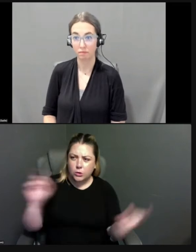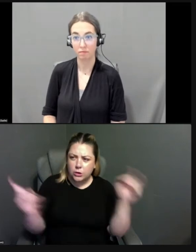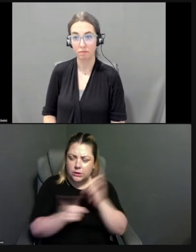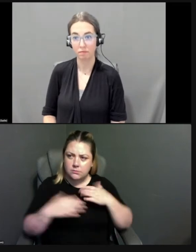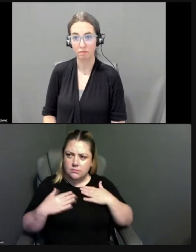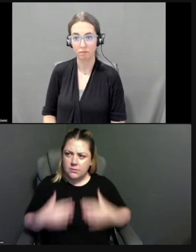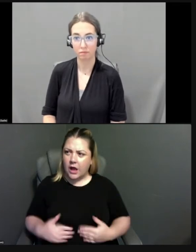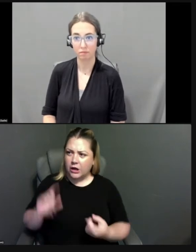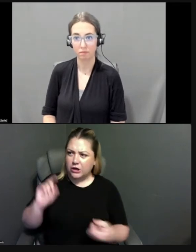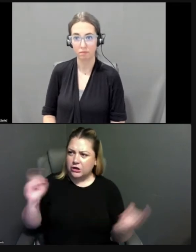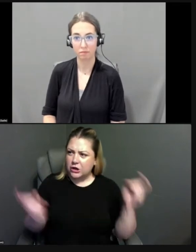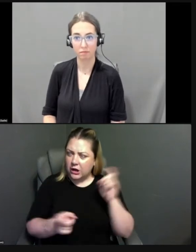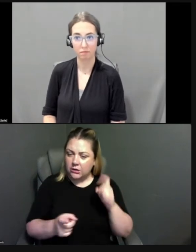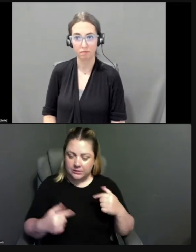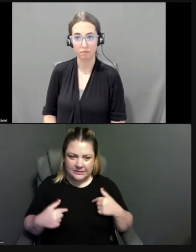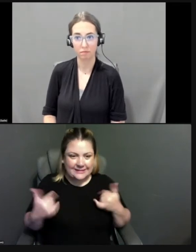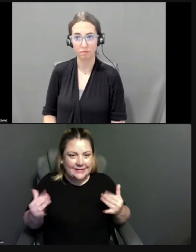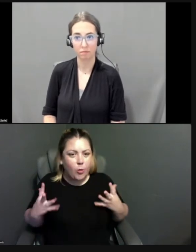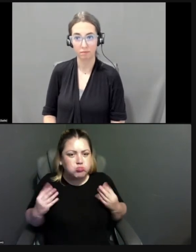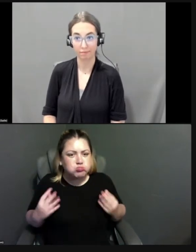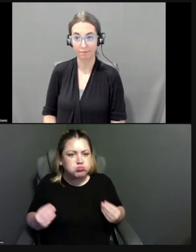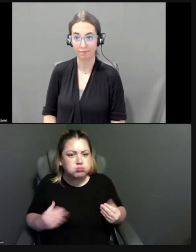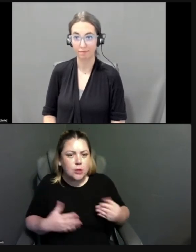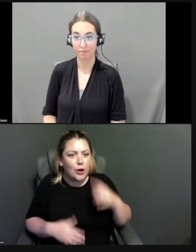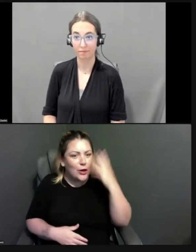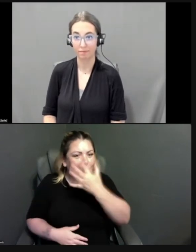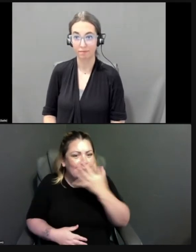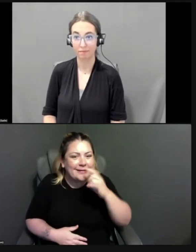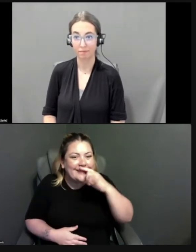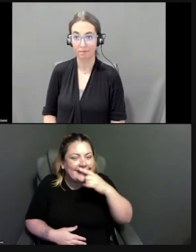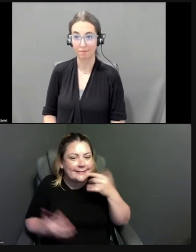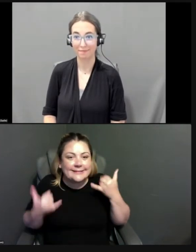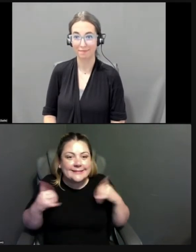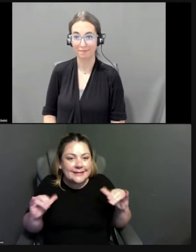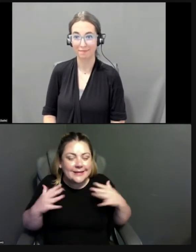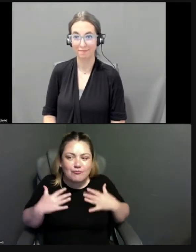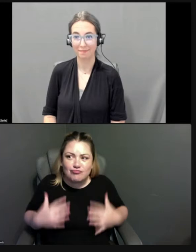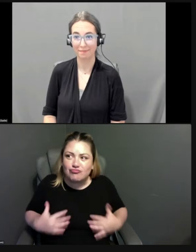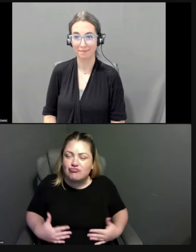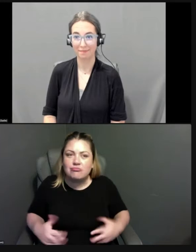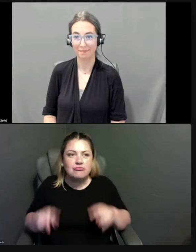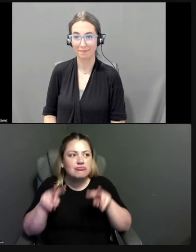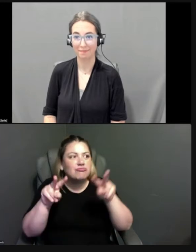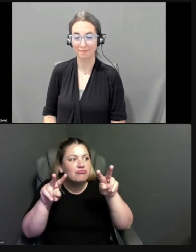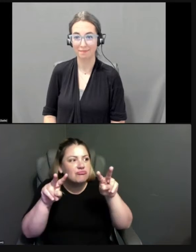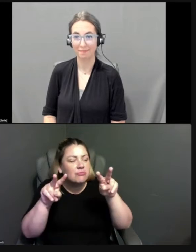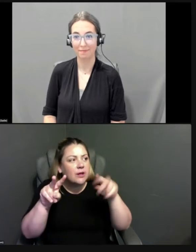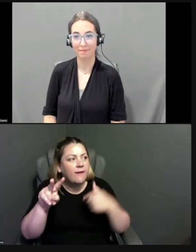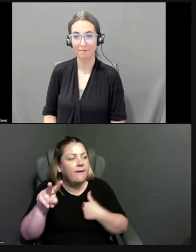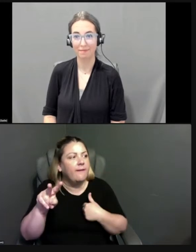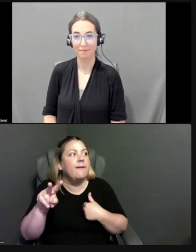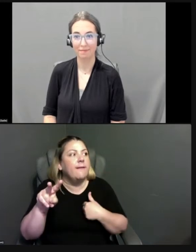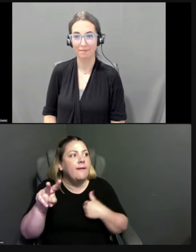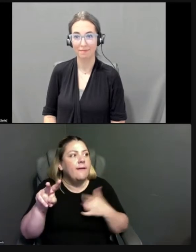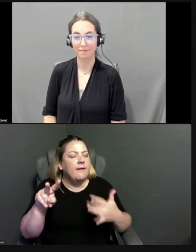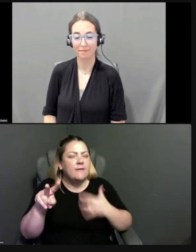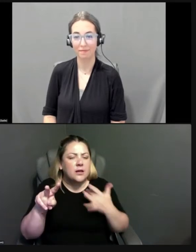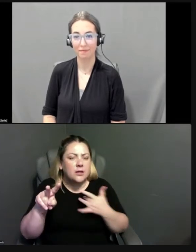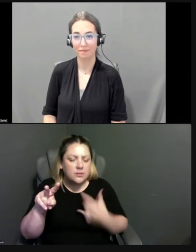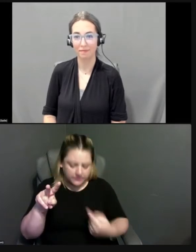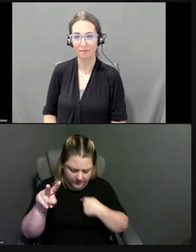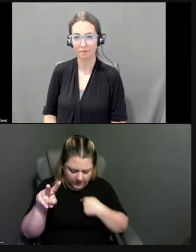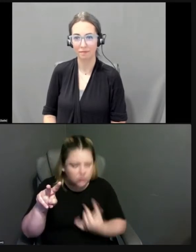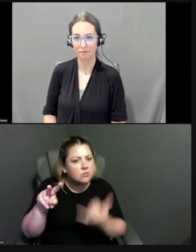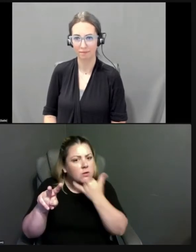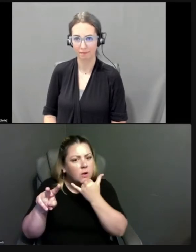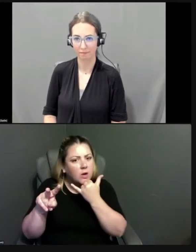had all my little kid softness, and it definitely made me feel like something was wrong with